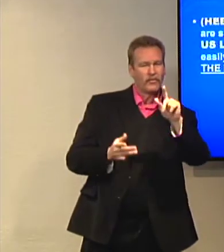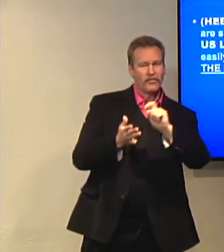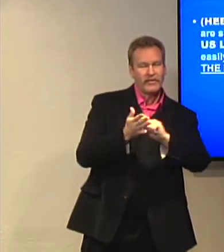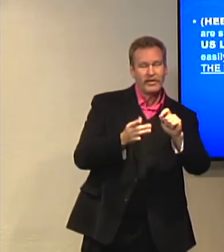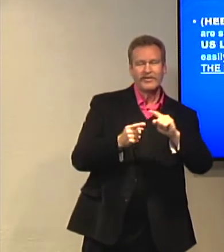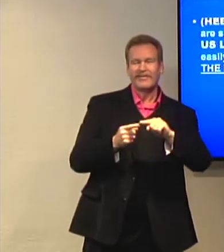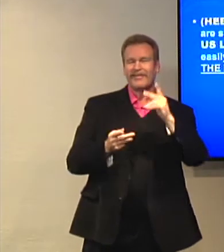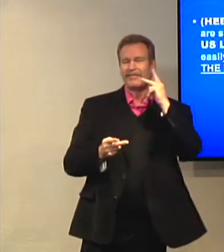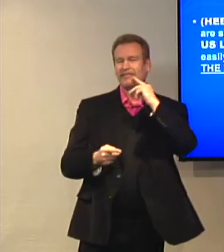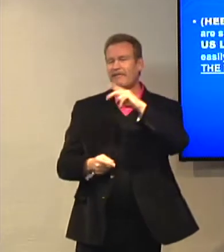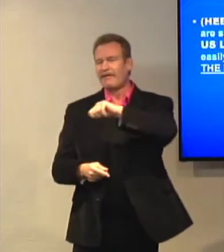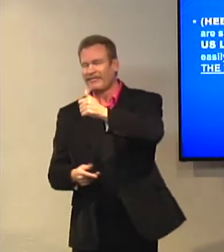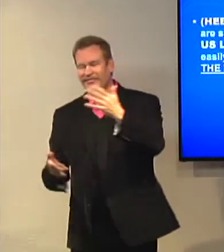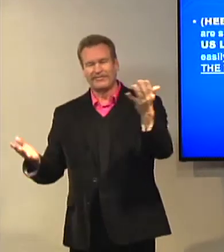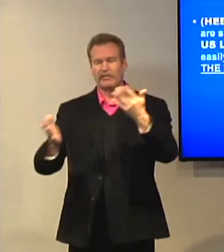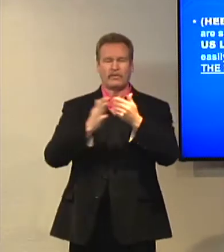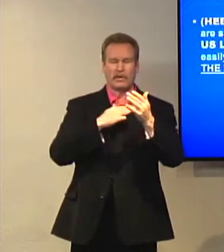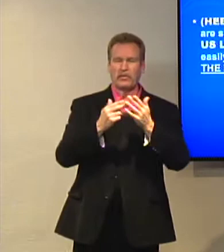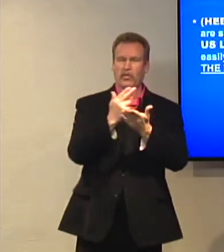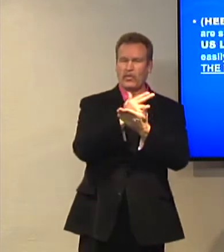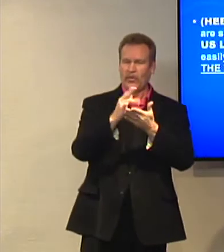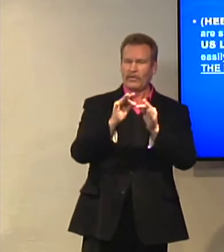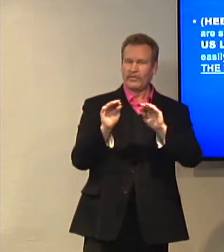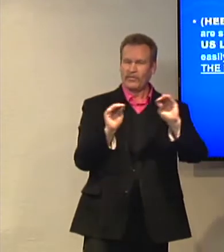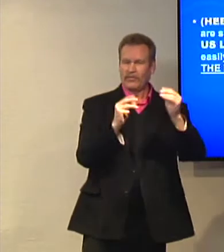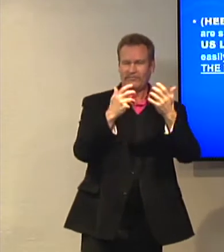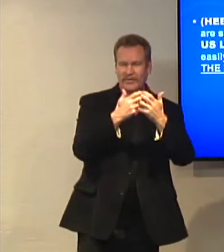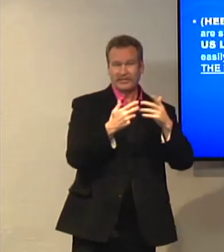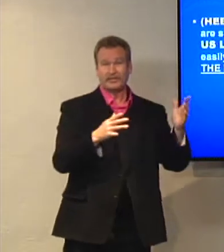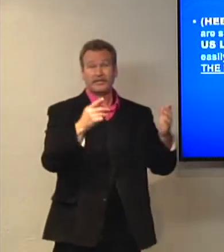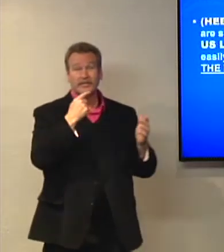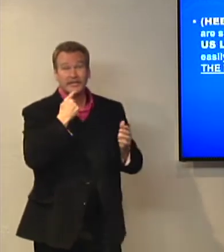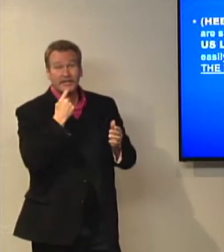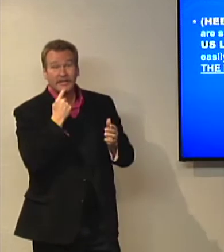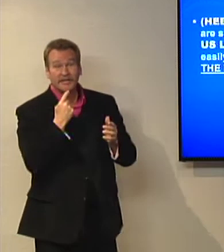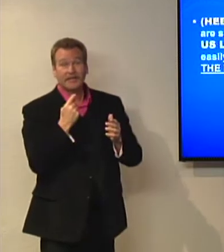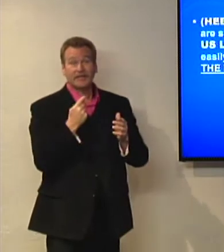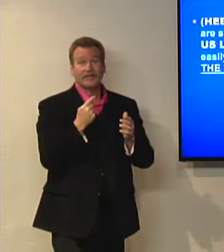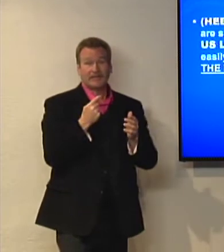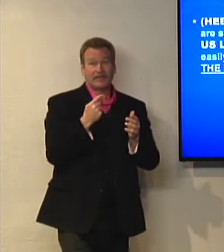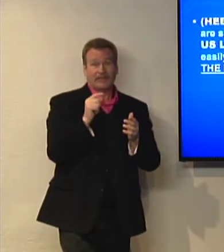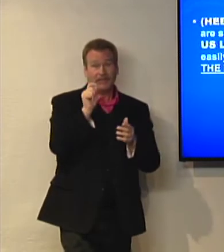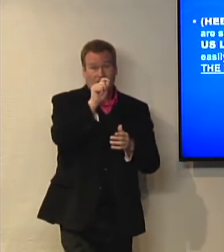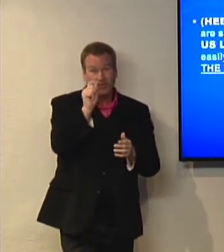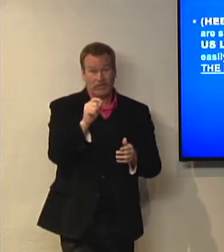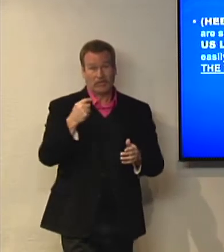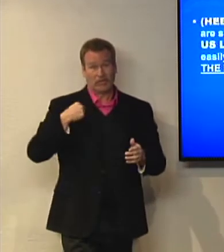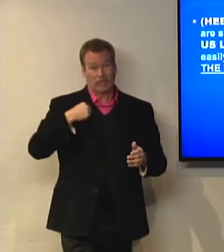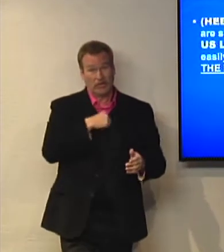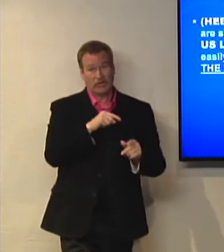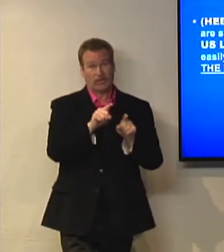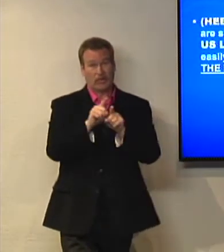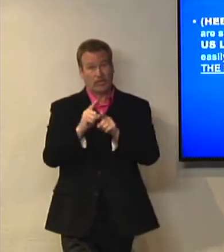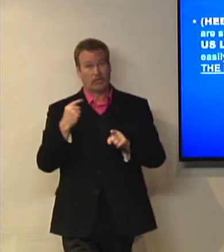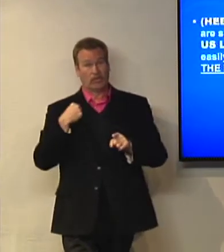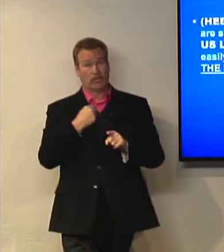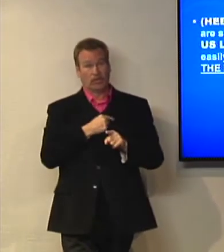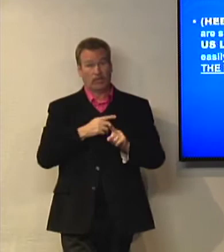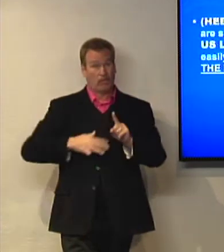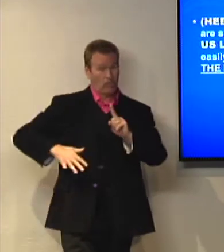many think that Paul wrote this book, but his name is not on the documents. But the Holy Spirit definitely moved with the book of Hebrews. It says, therefore, we